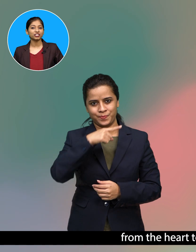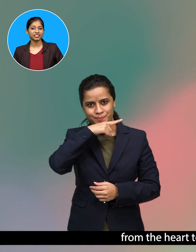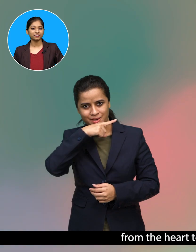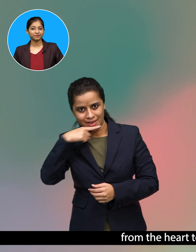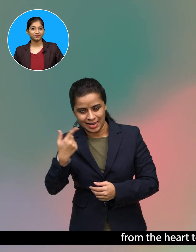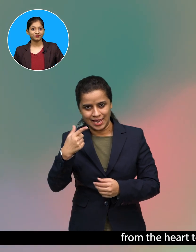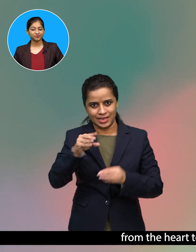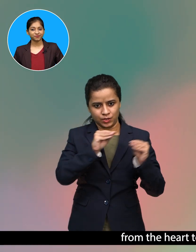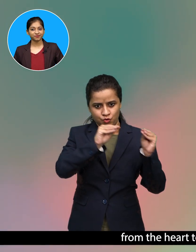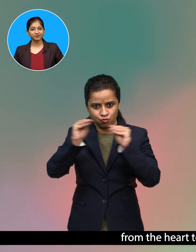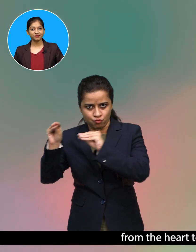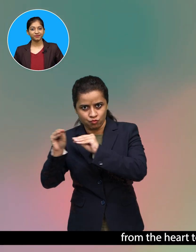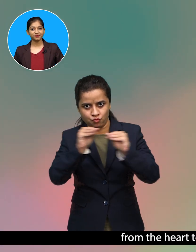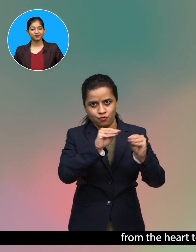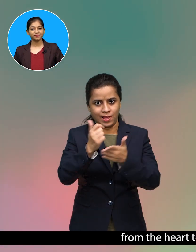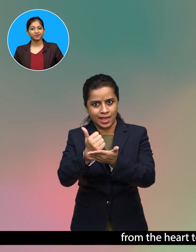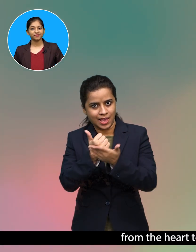the body.